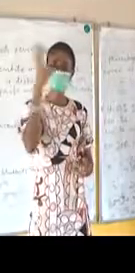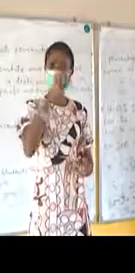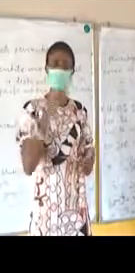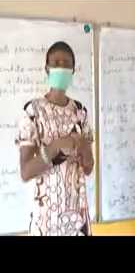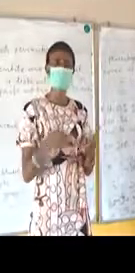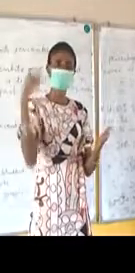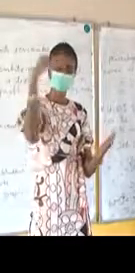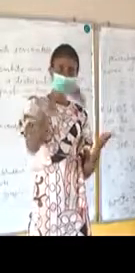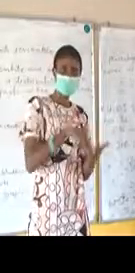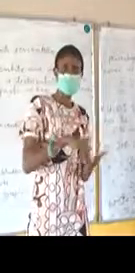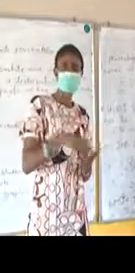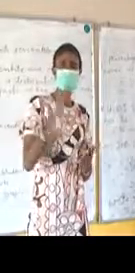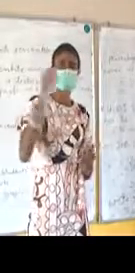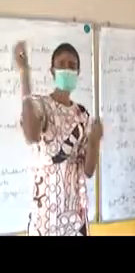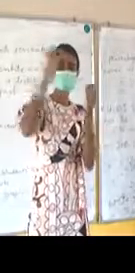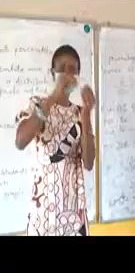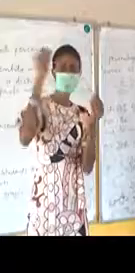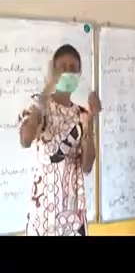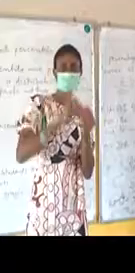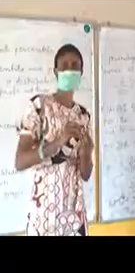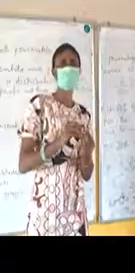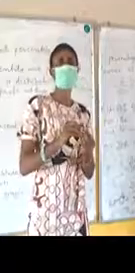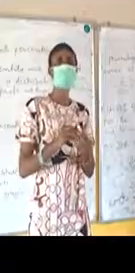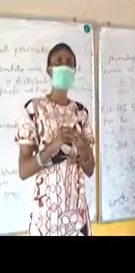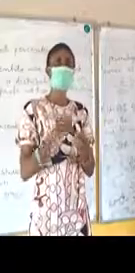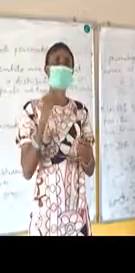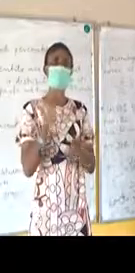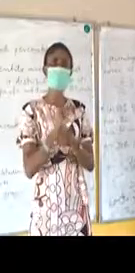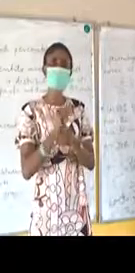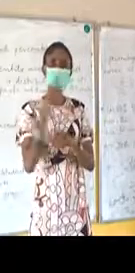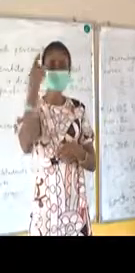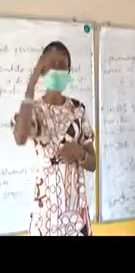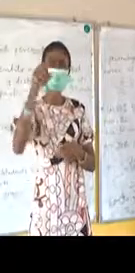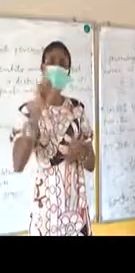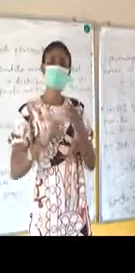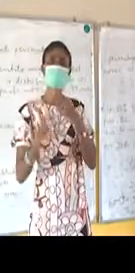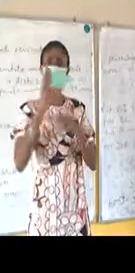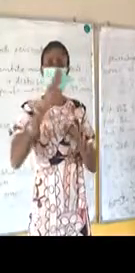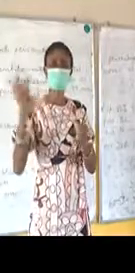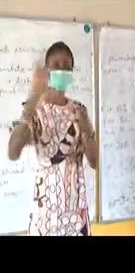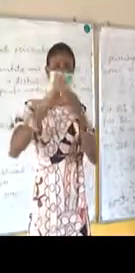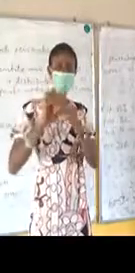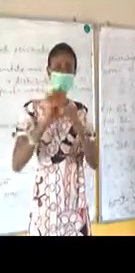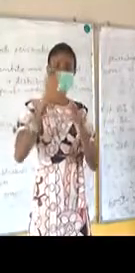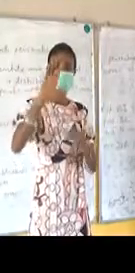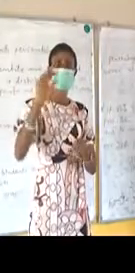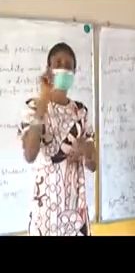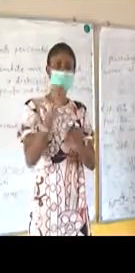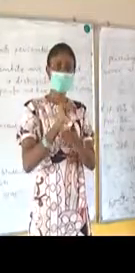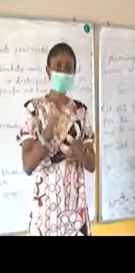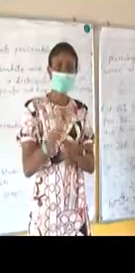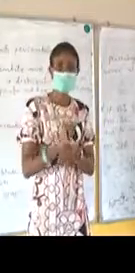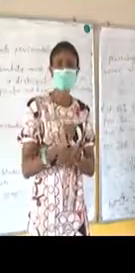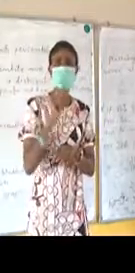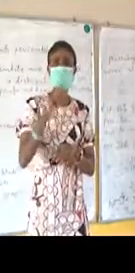Then again, your cumulative frequency. For being able to connect your point, plotting your point, you